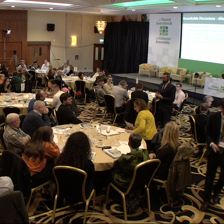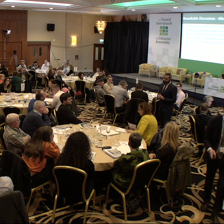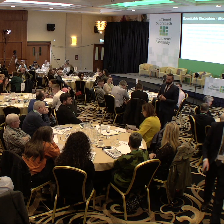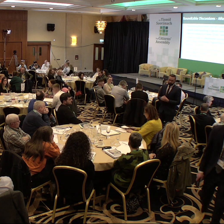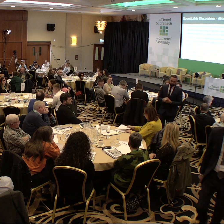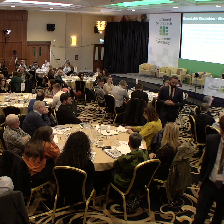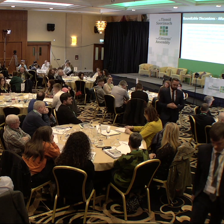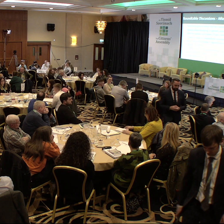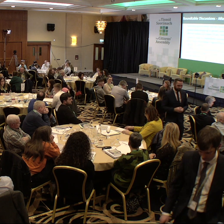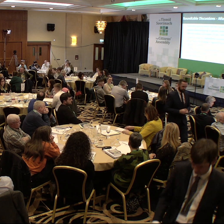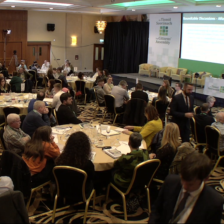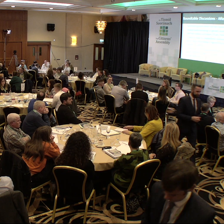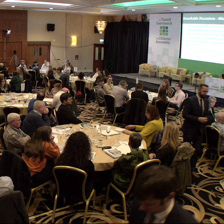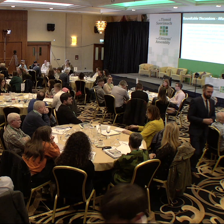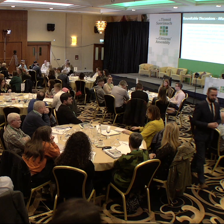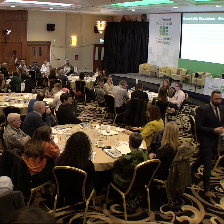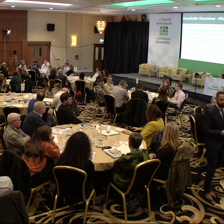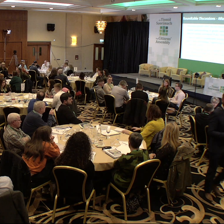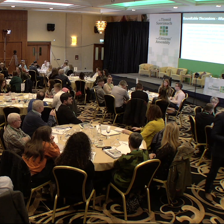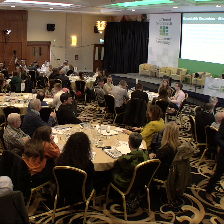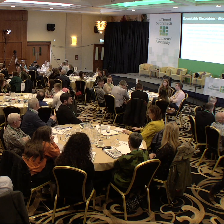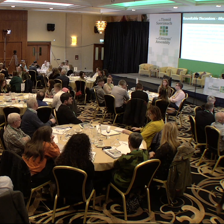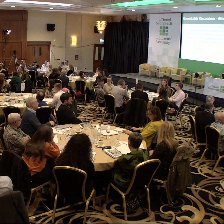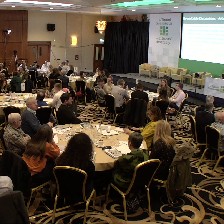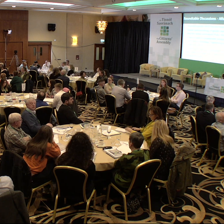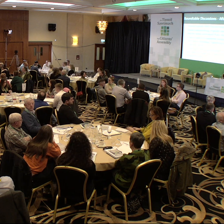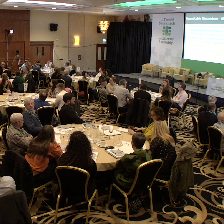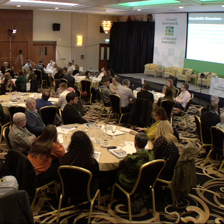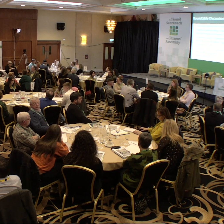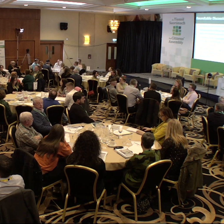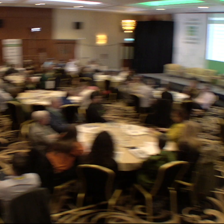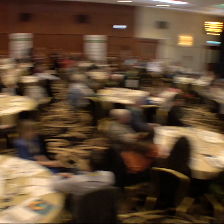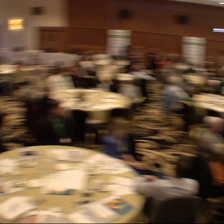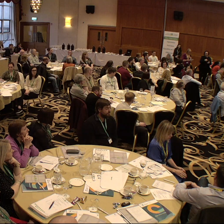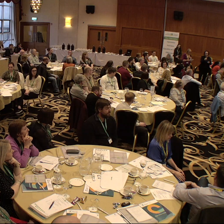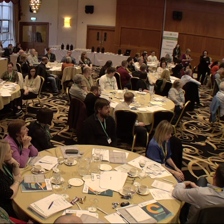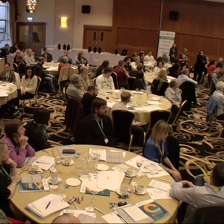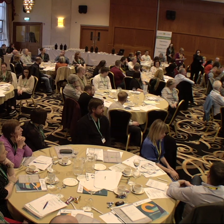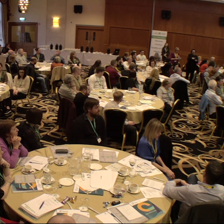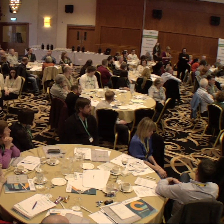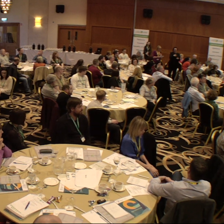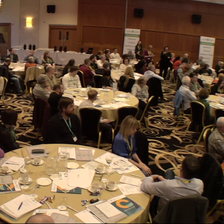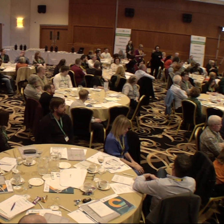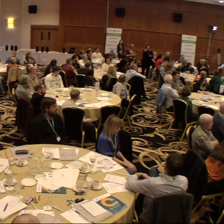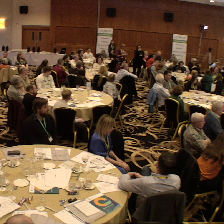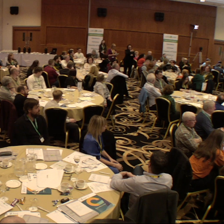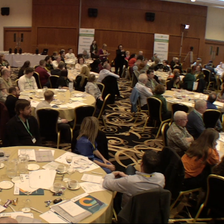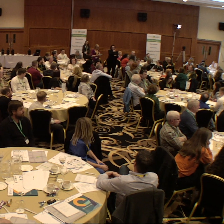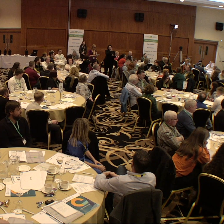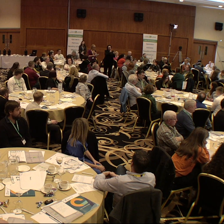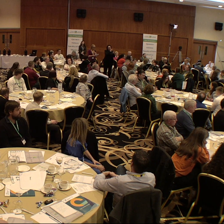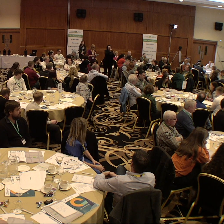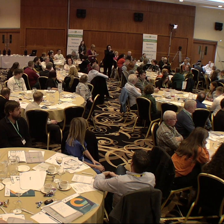The citizens at table 8, or at table 9, sorry, one citizen asked that you note that